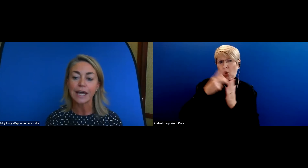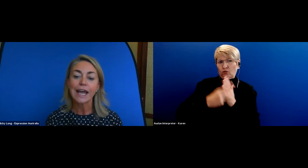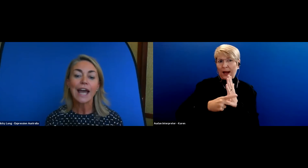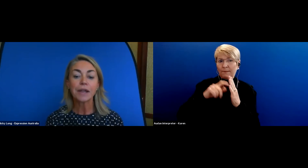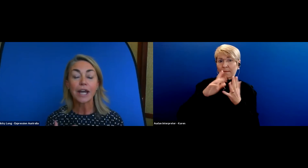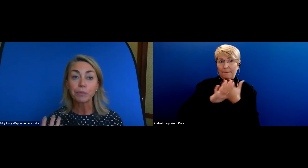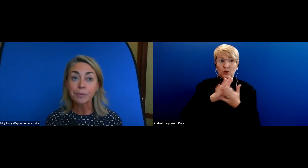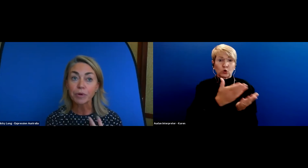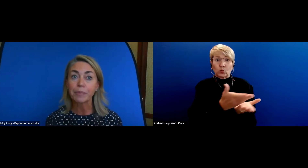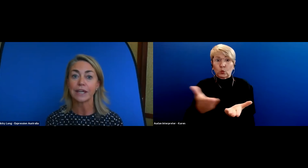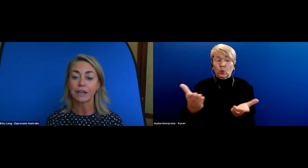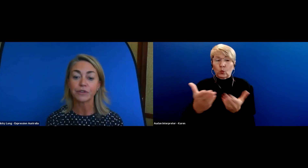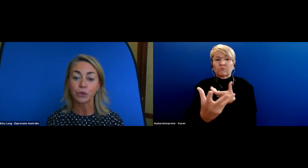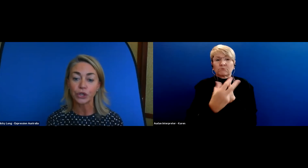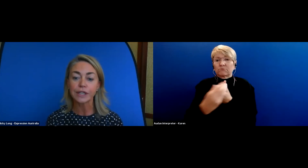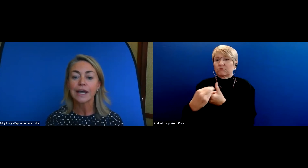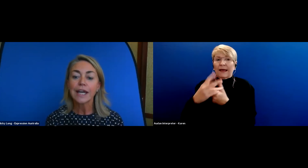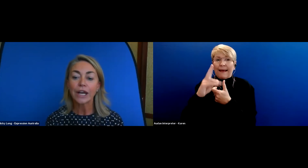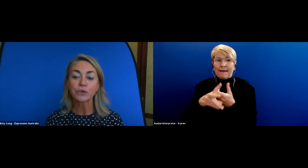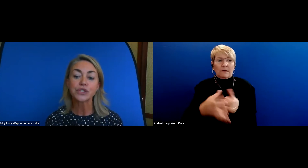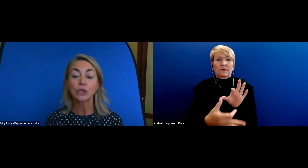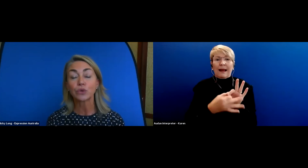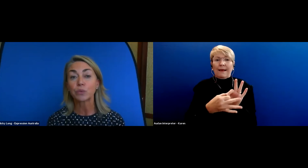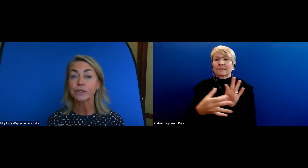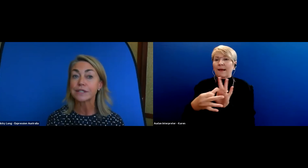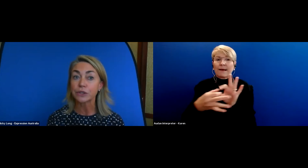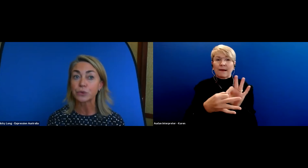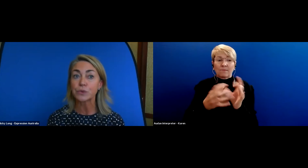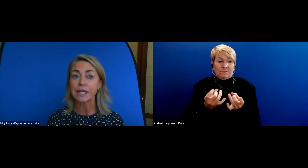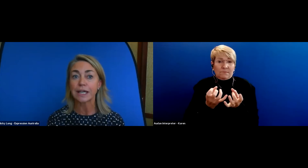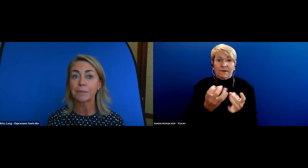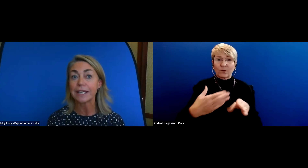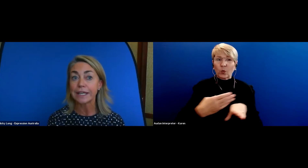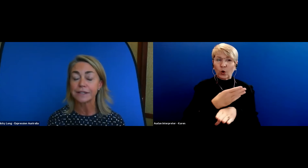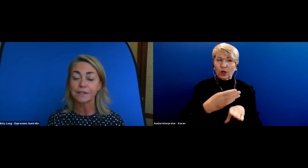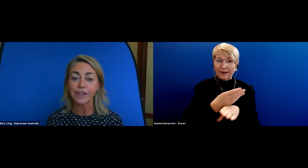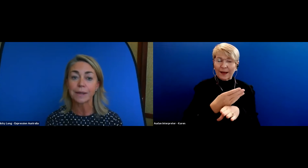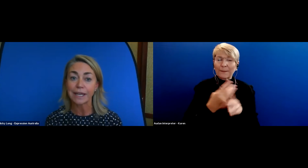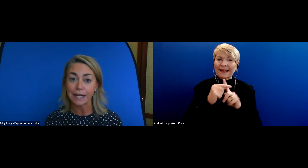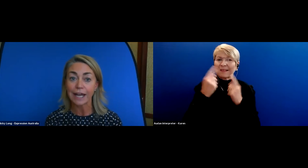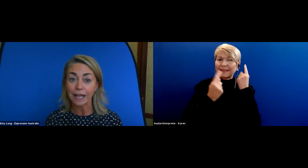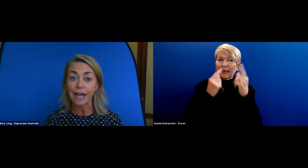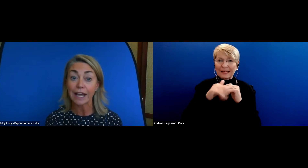community, help them prepare for work, and also look at what skills and needs that they may